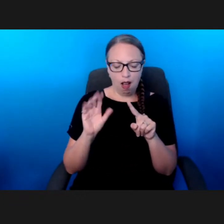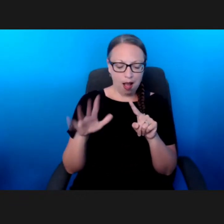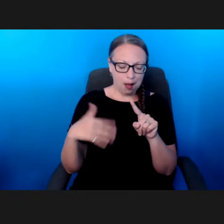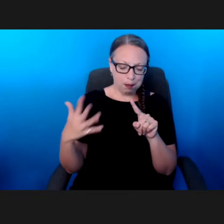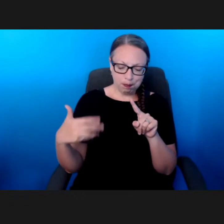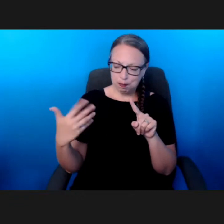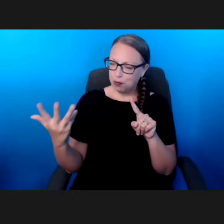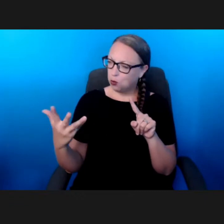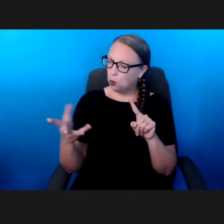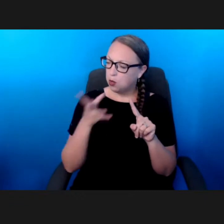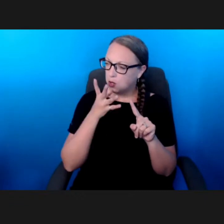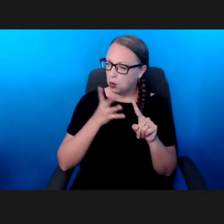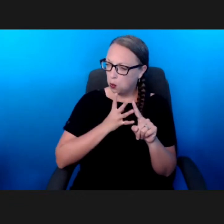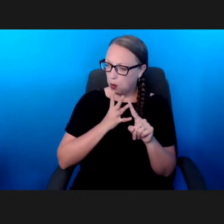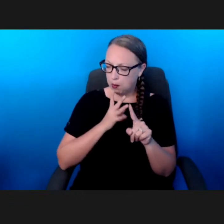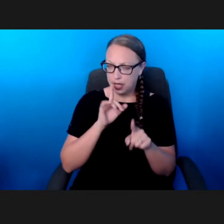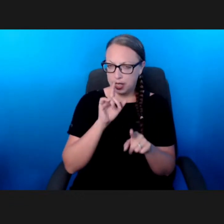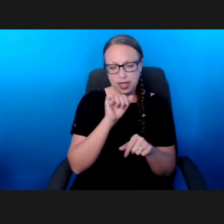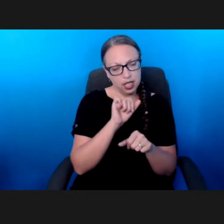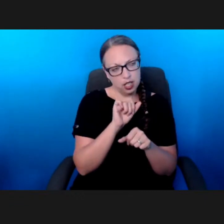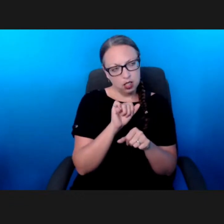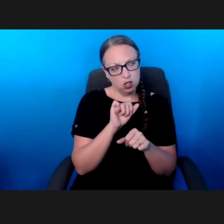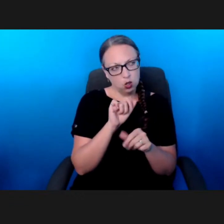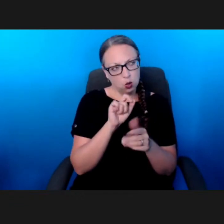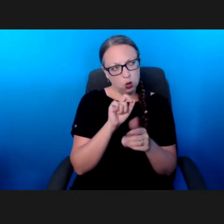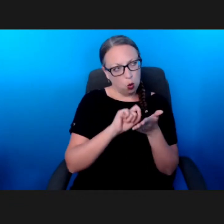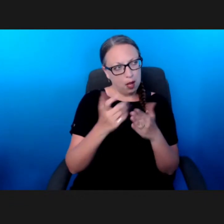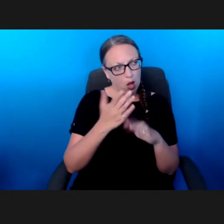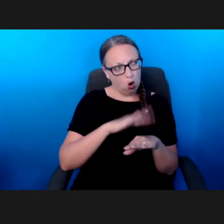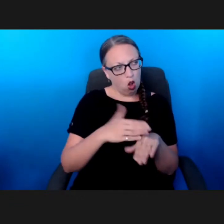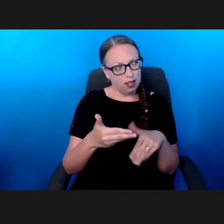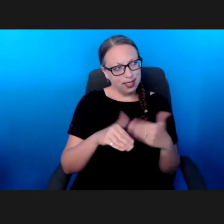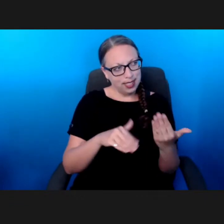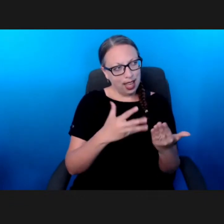who's the woman that wrote about on death and dying? Oh,